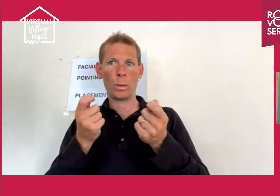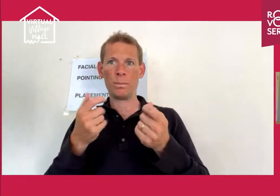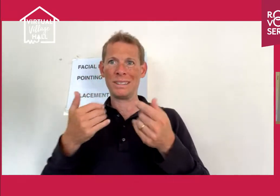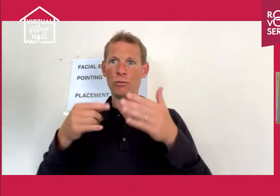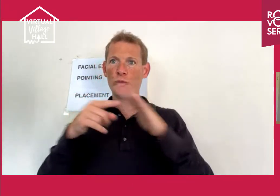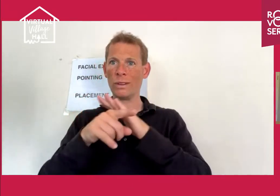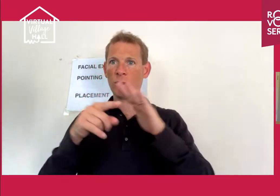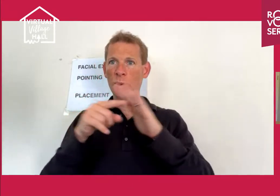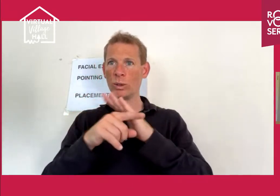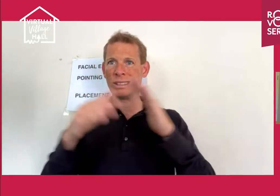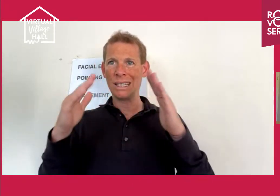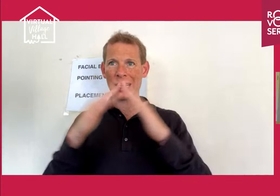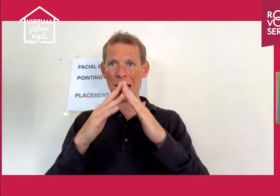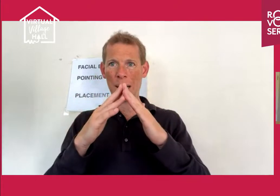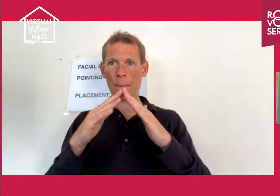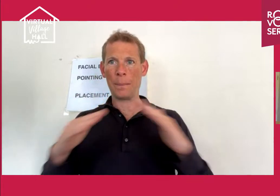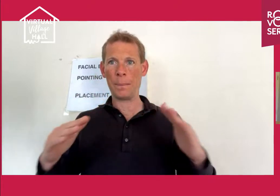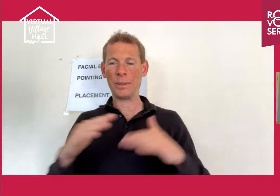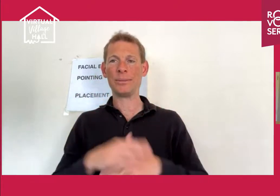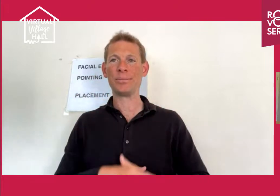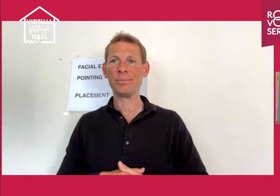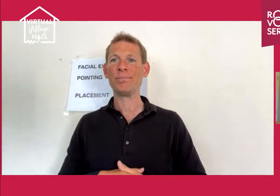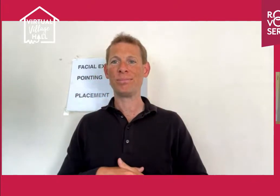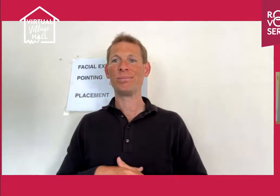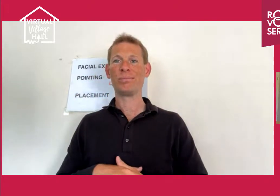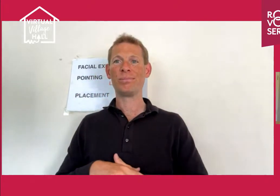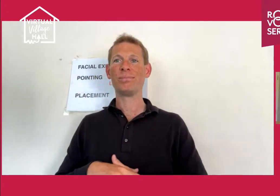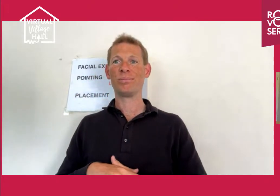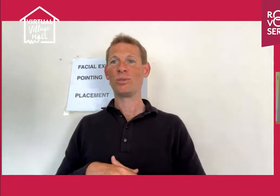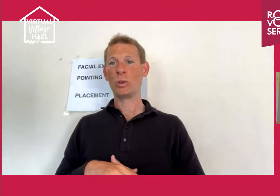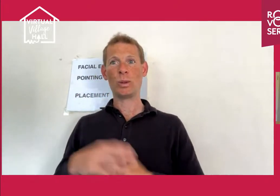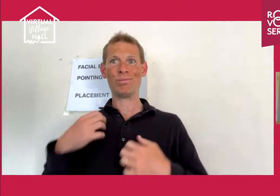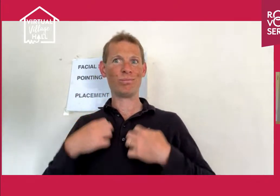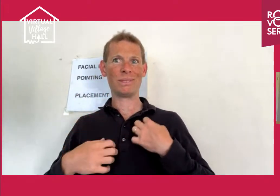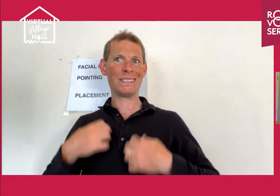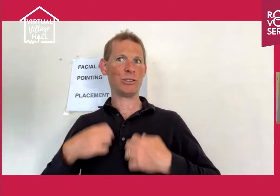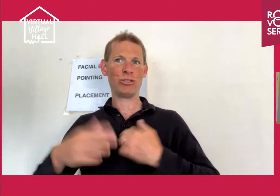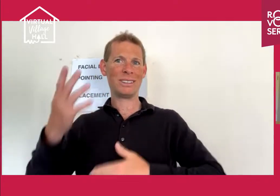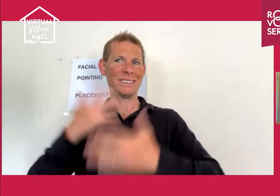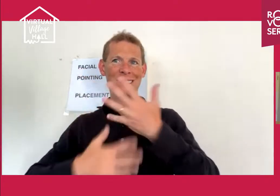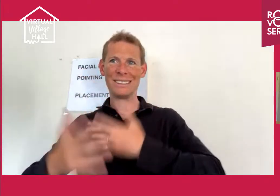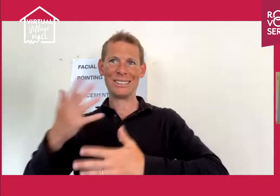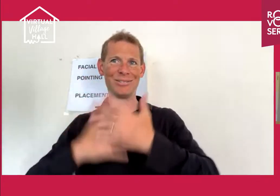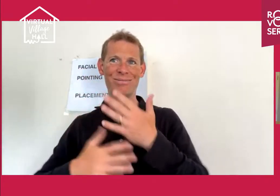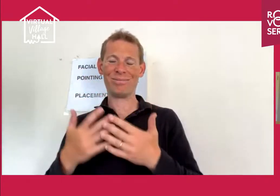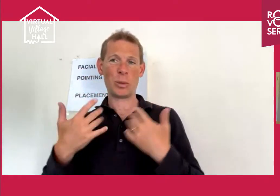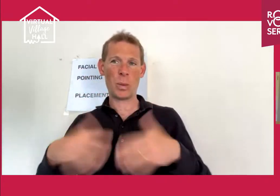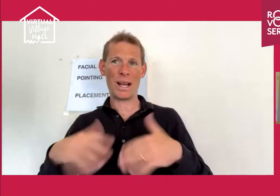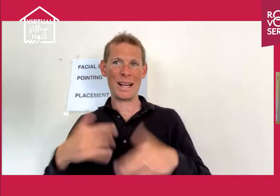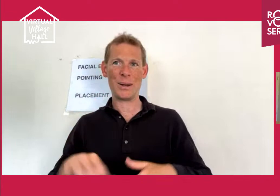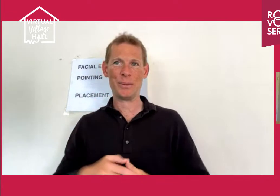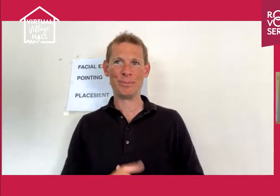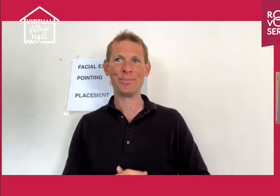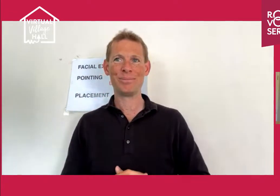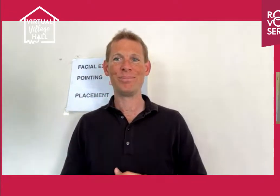and just how deaf people actually coped as refugees in those camps. It was really interesting to hear those real